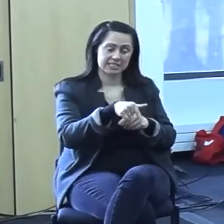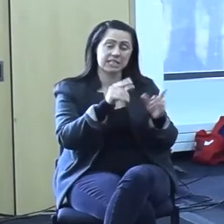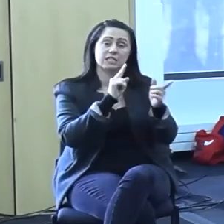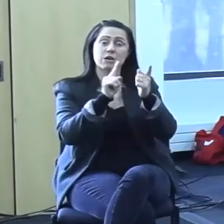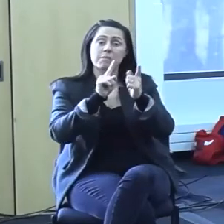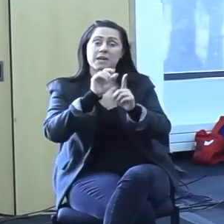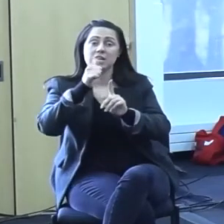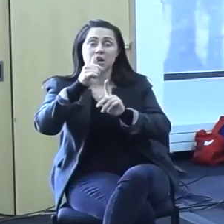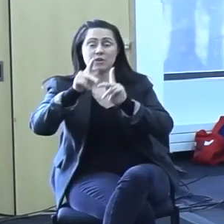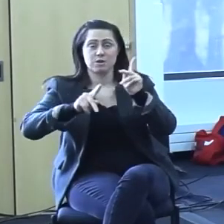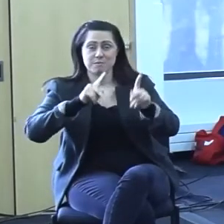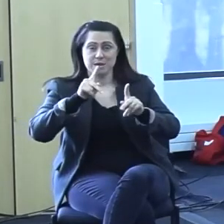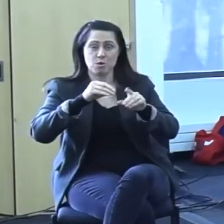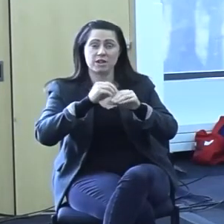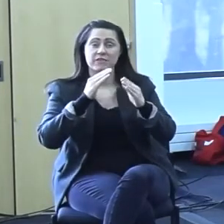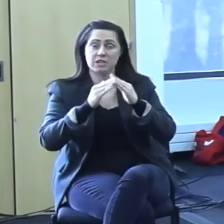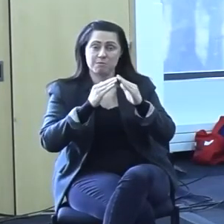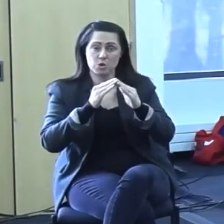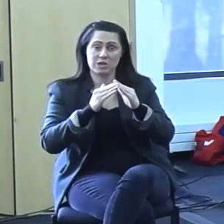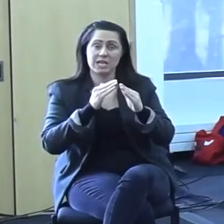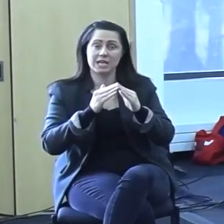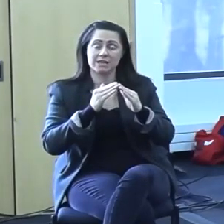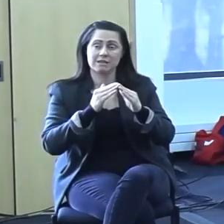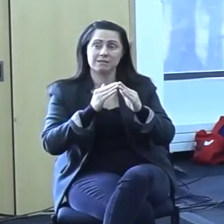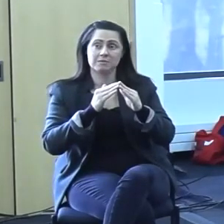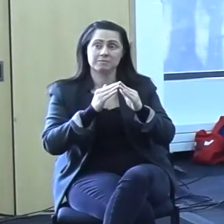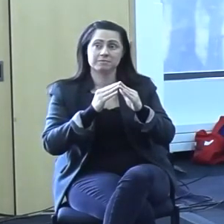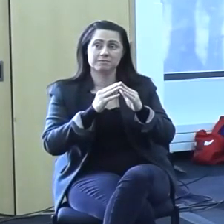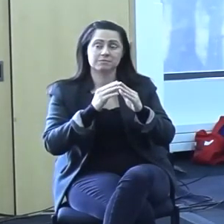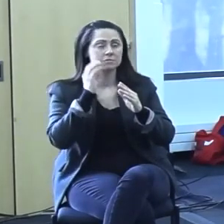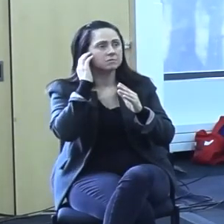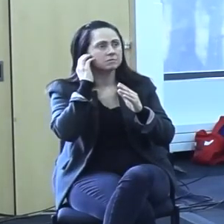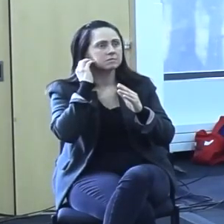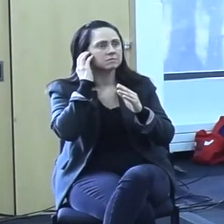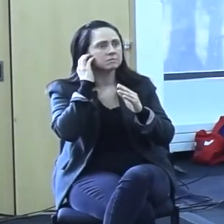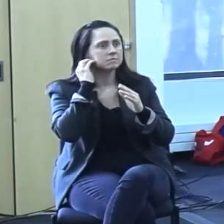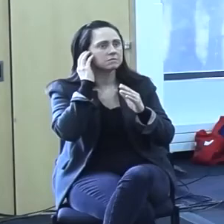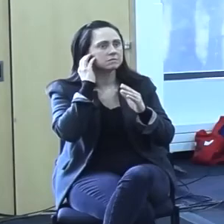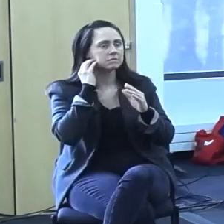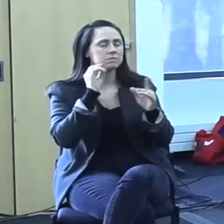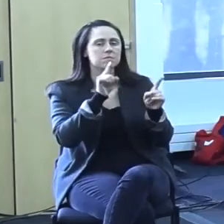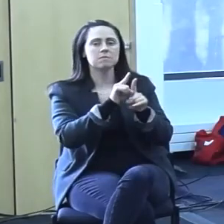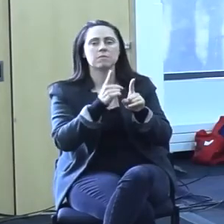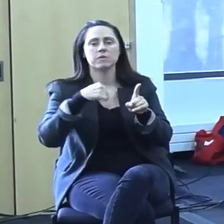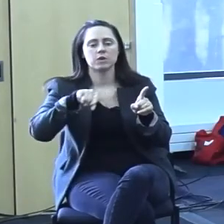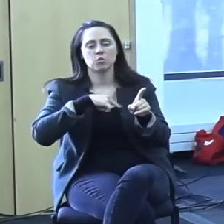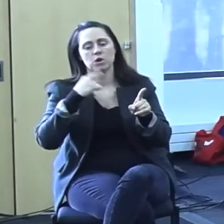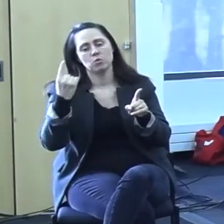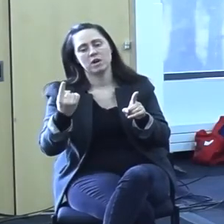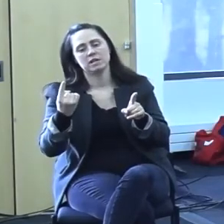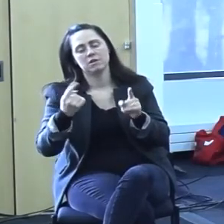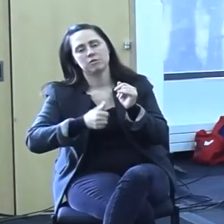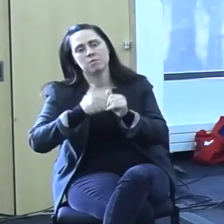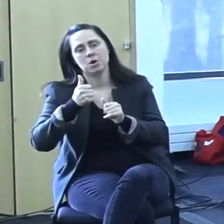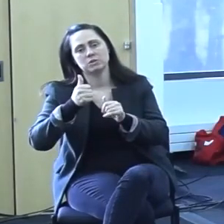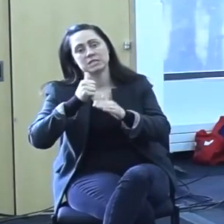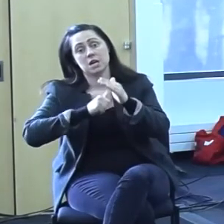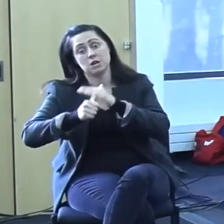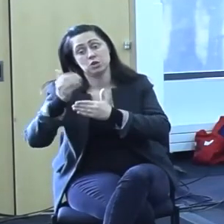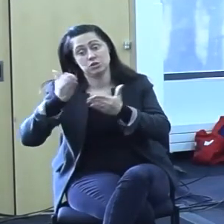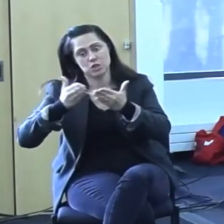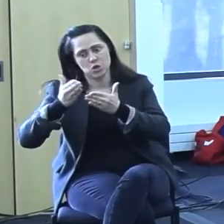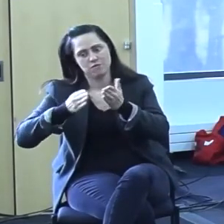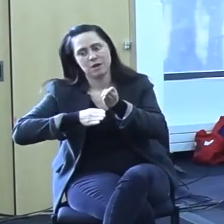meet other people in the community. Even though we're one of the most underserved,